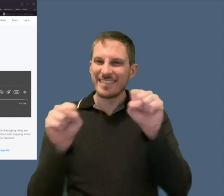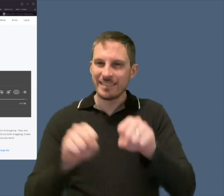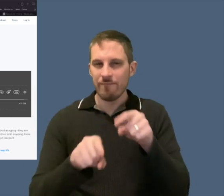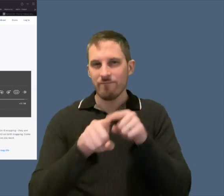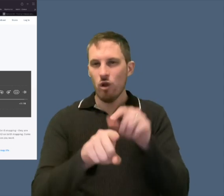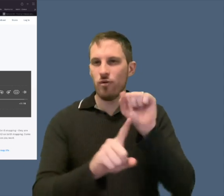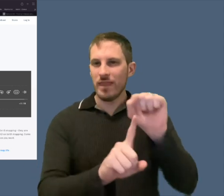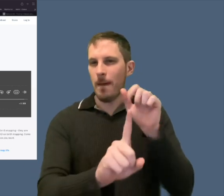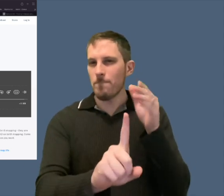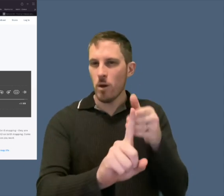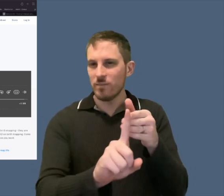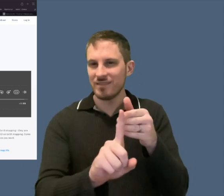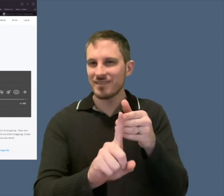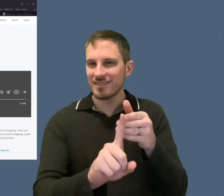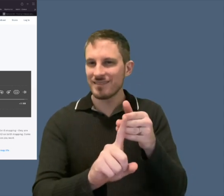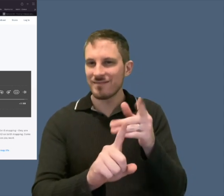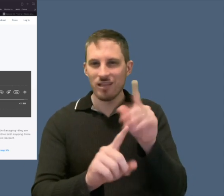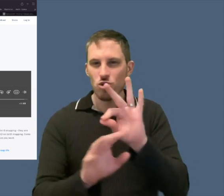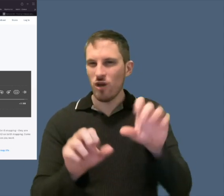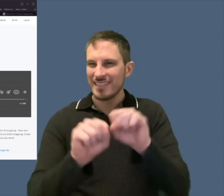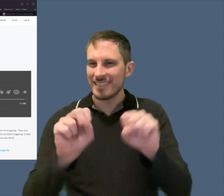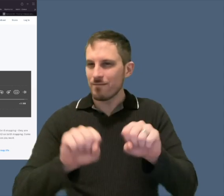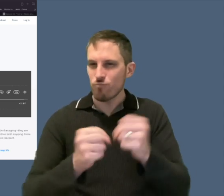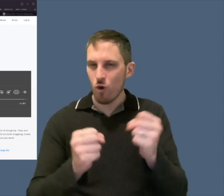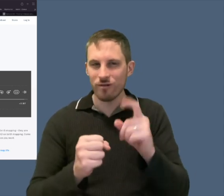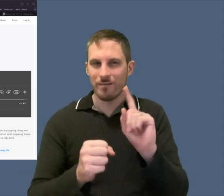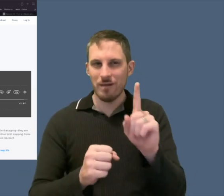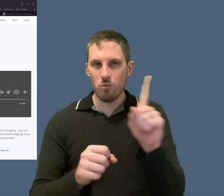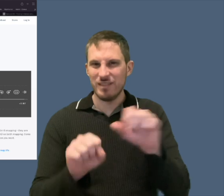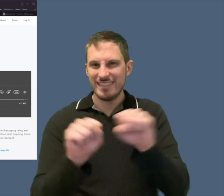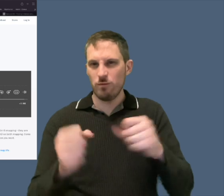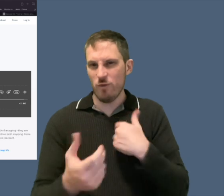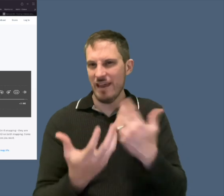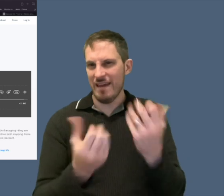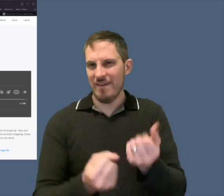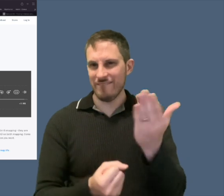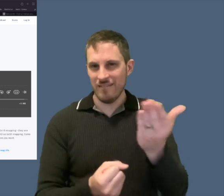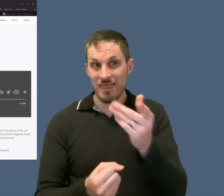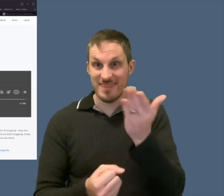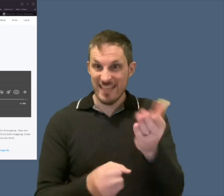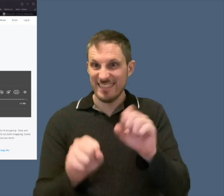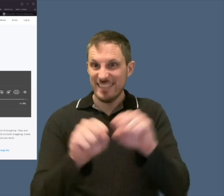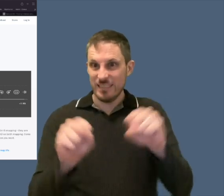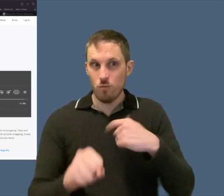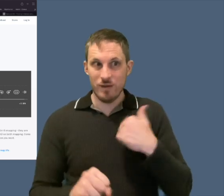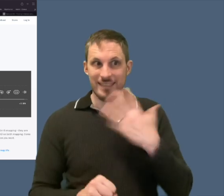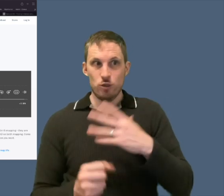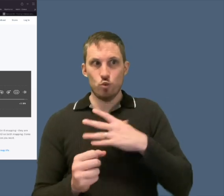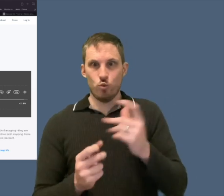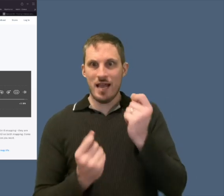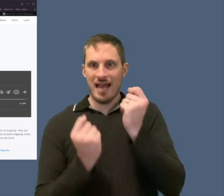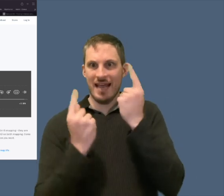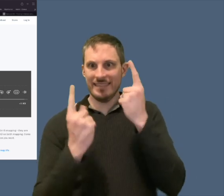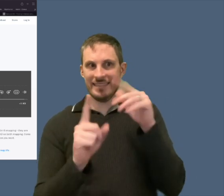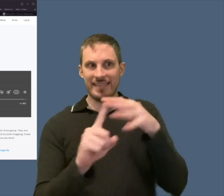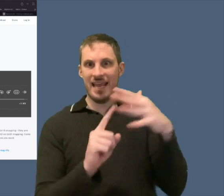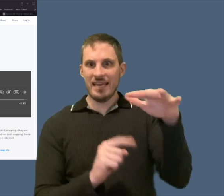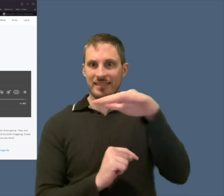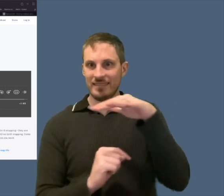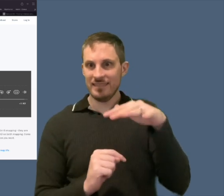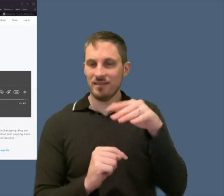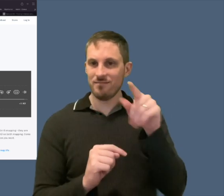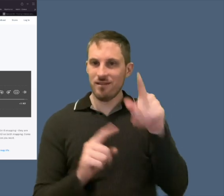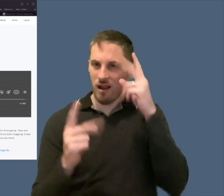It's not actually broken. This is the system we've got. This is the system we need to understand. Or as I refer to it,